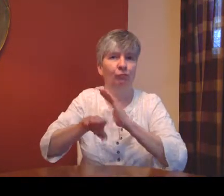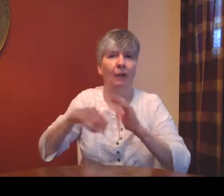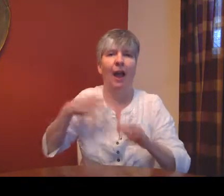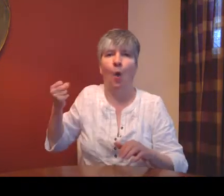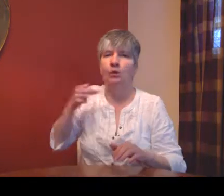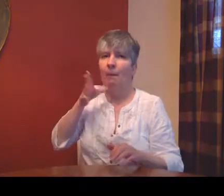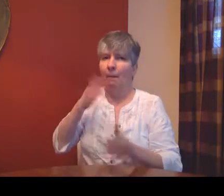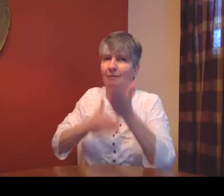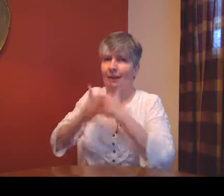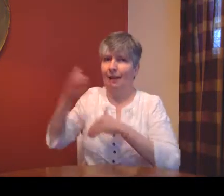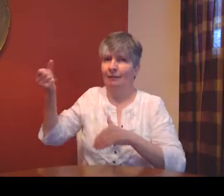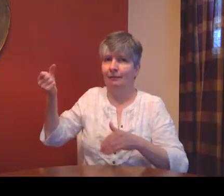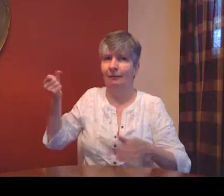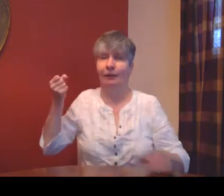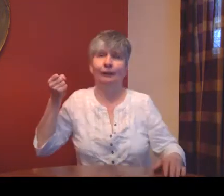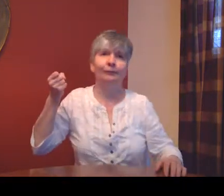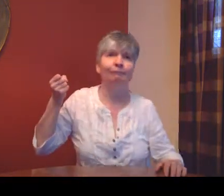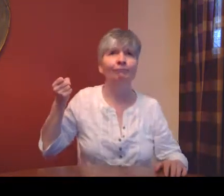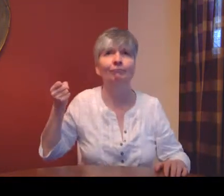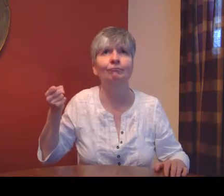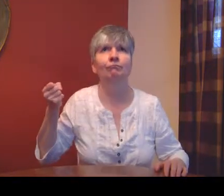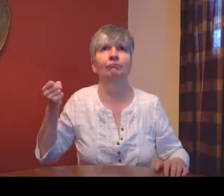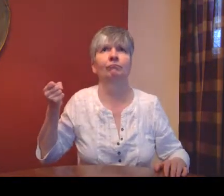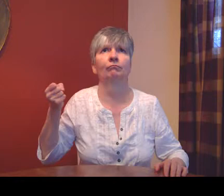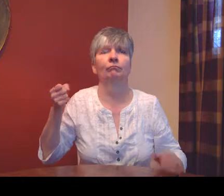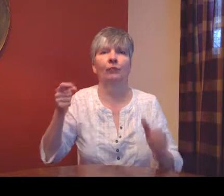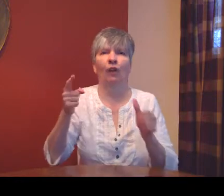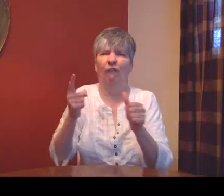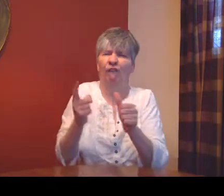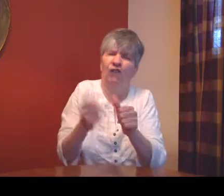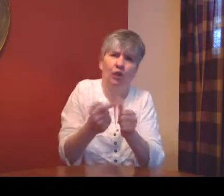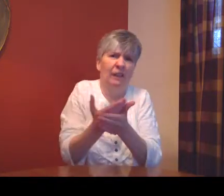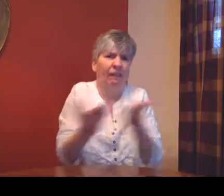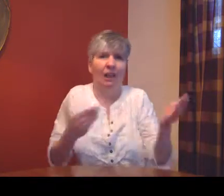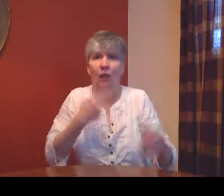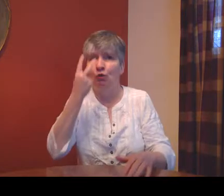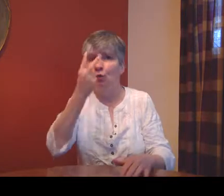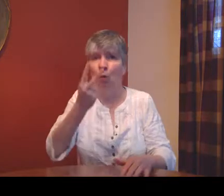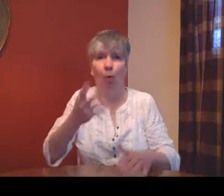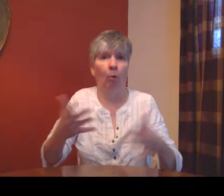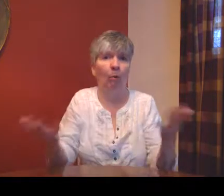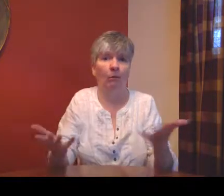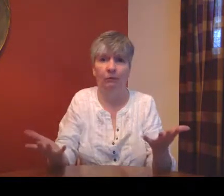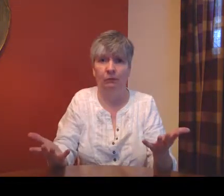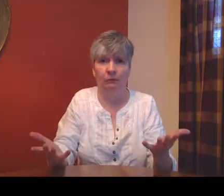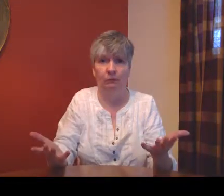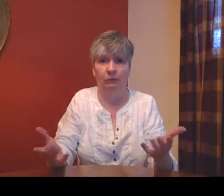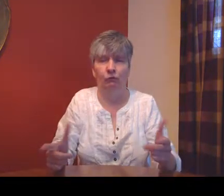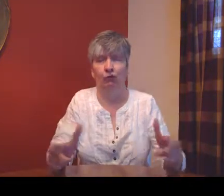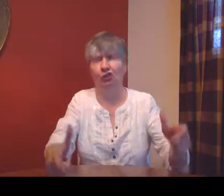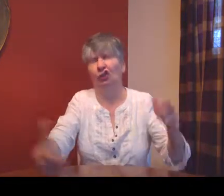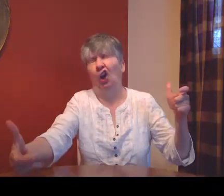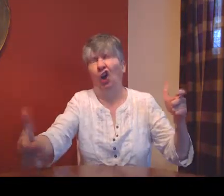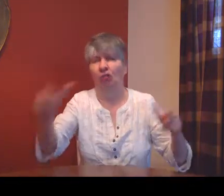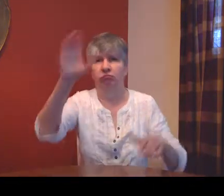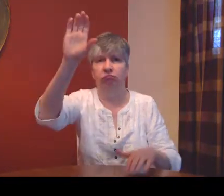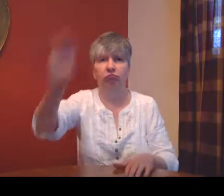My mother and I went into church. I was holding her hand. The first thing I saw was a